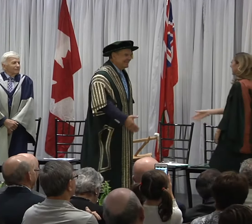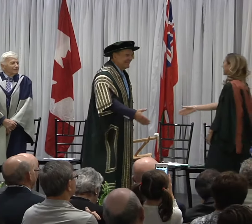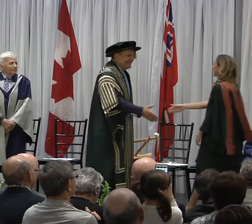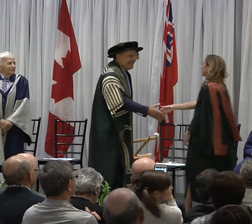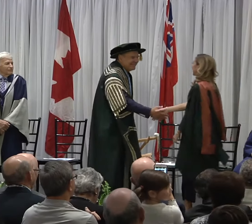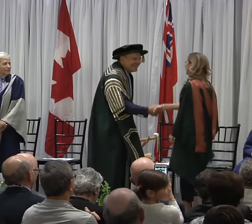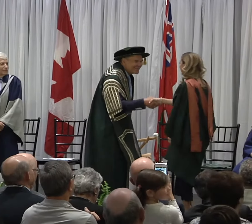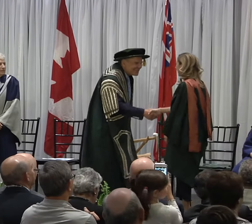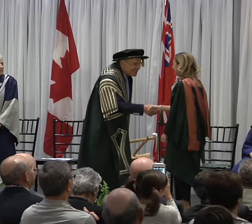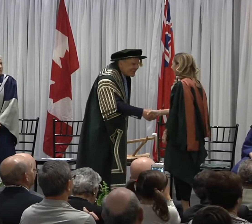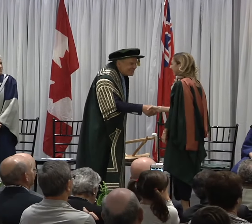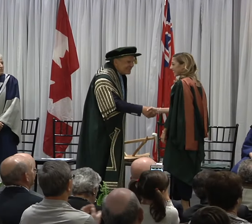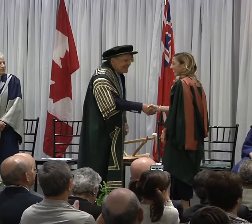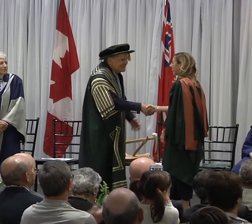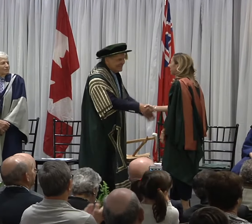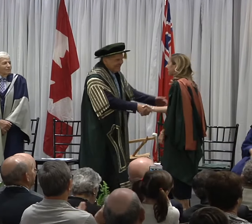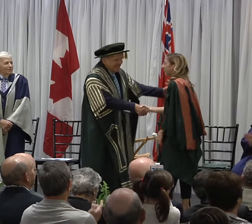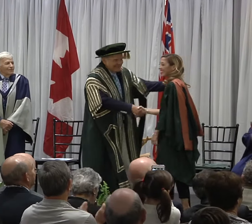Stavrula Dava Osiliu.